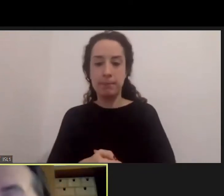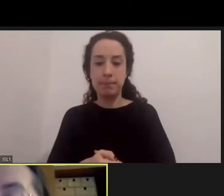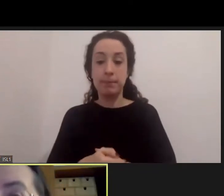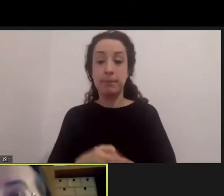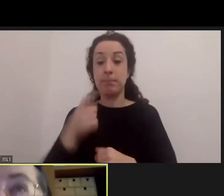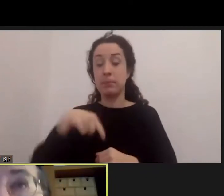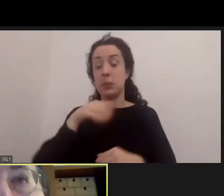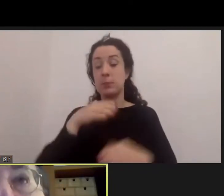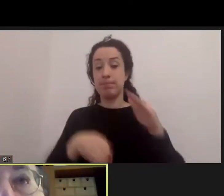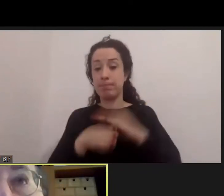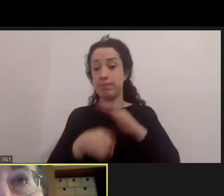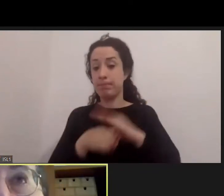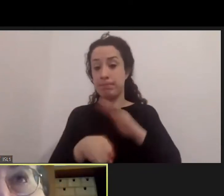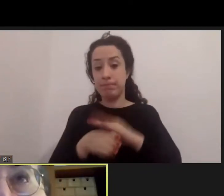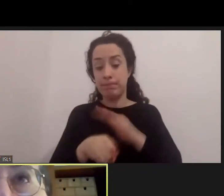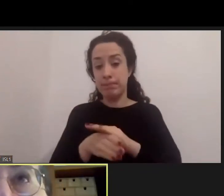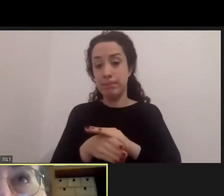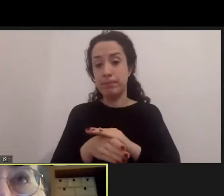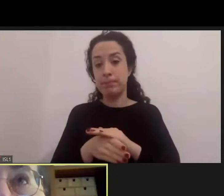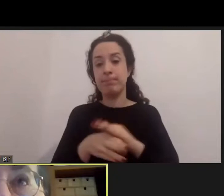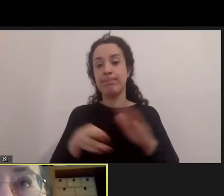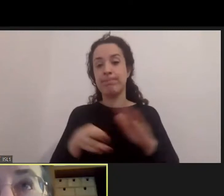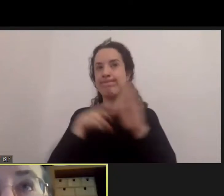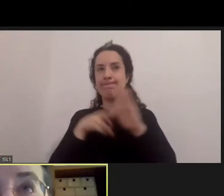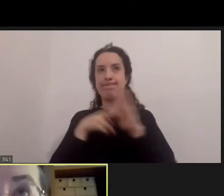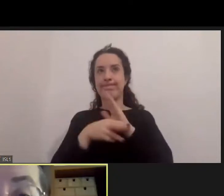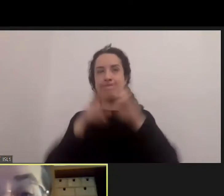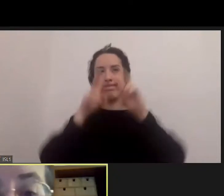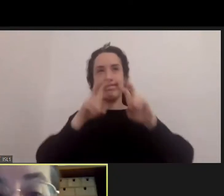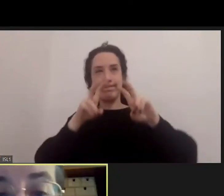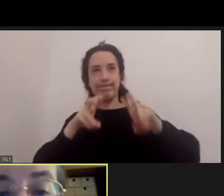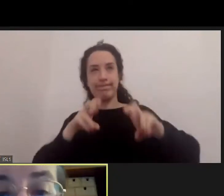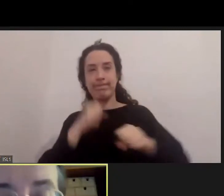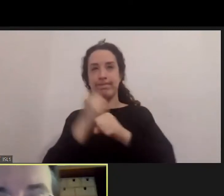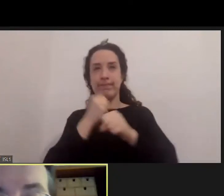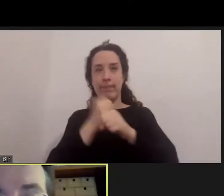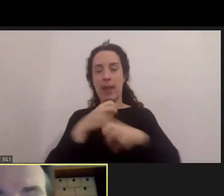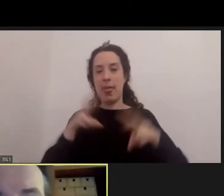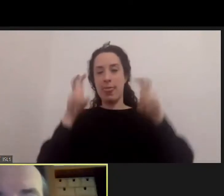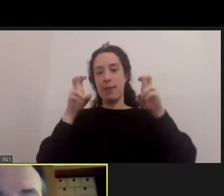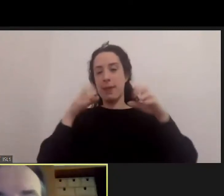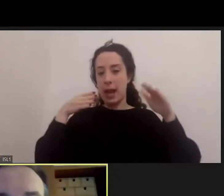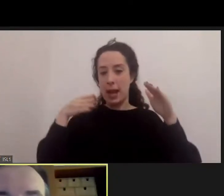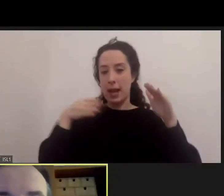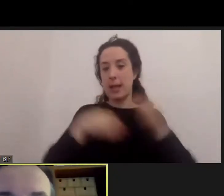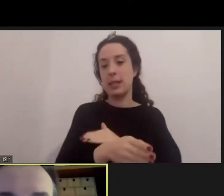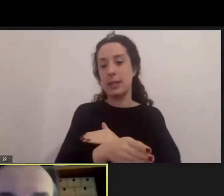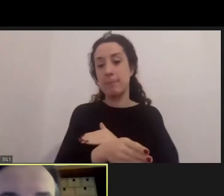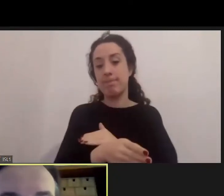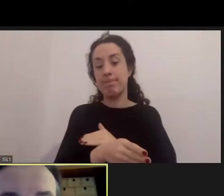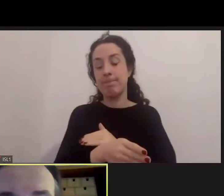and stepping up some of the research work on accessibility, and there is also work